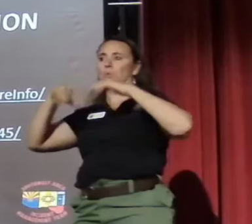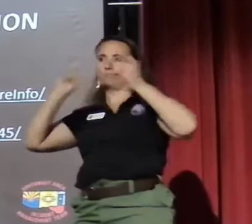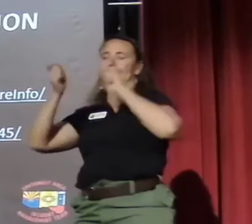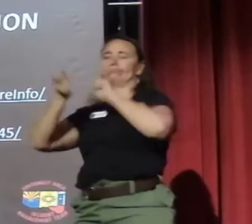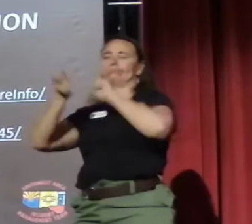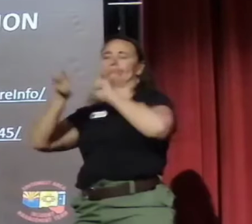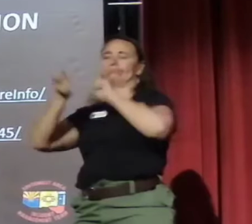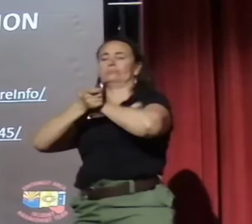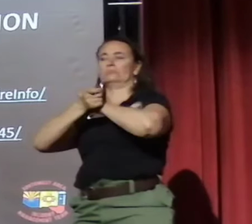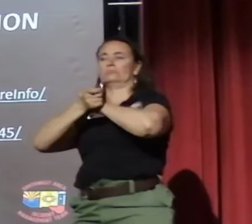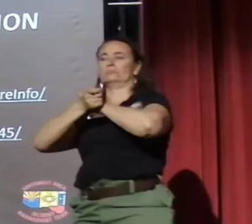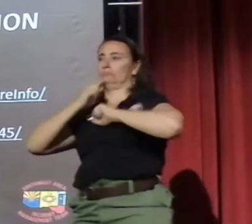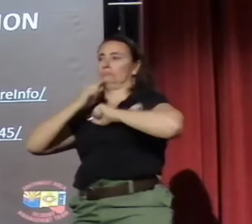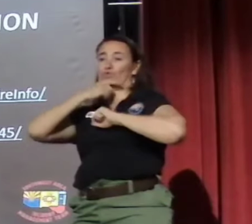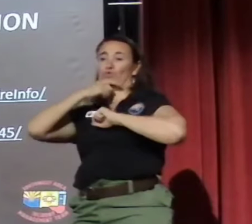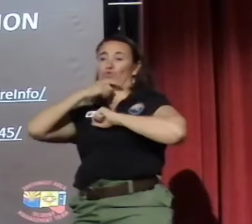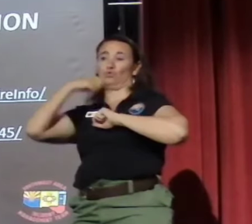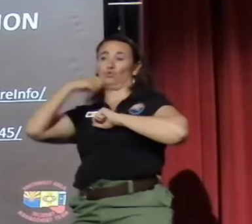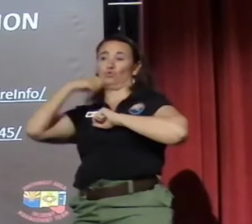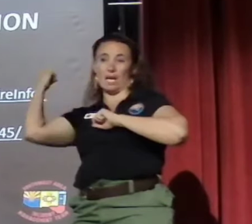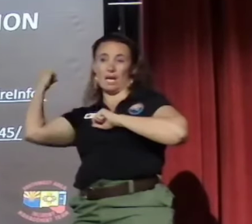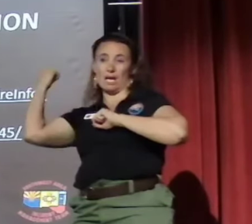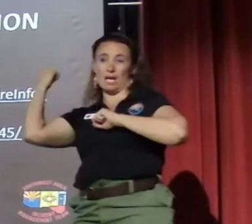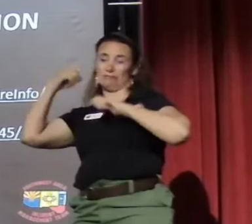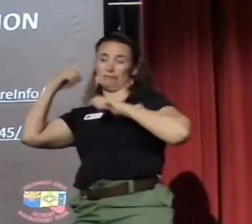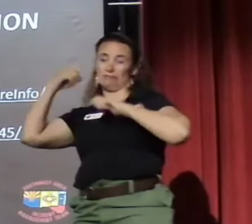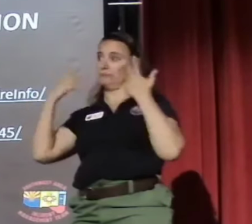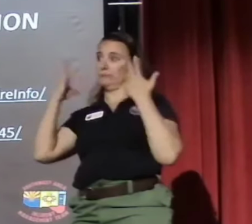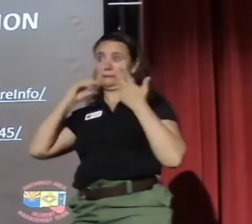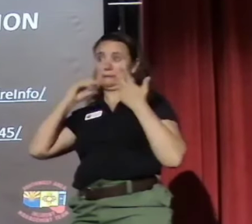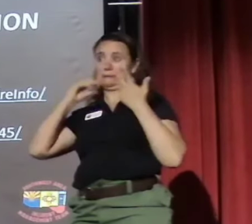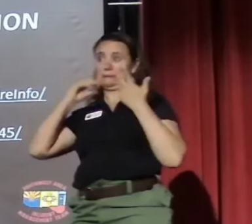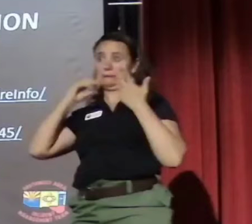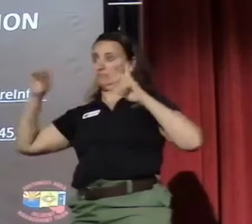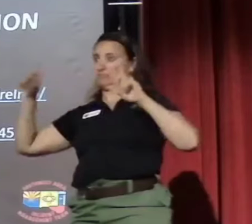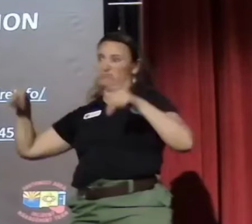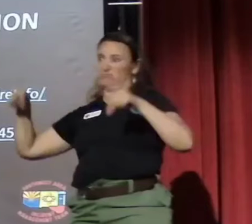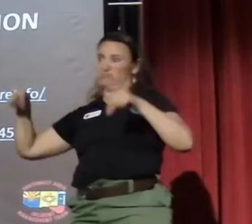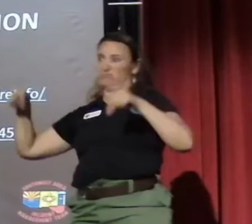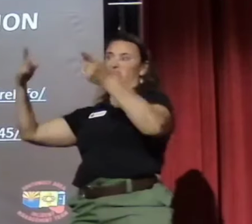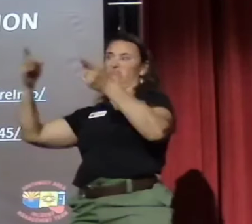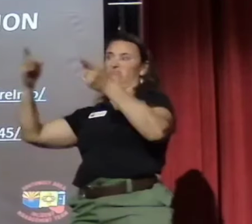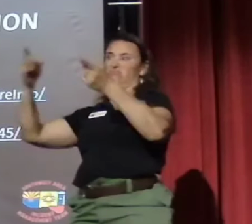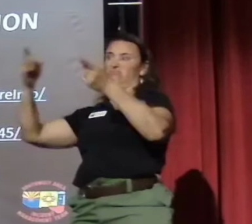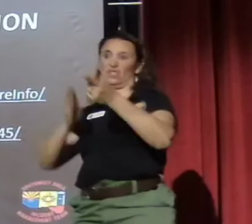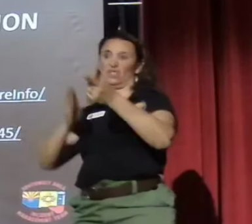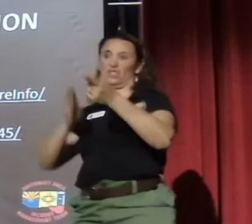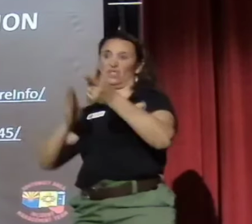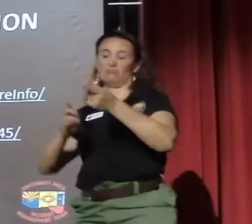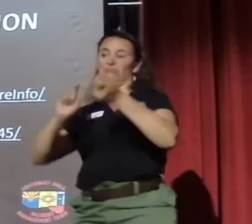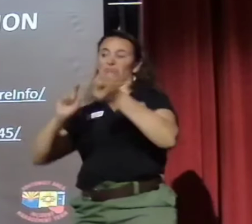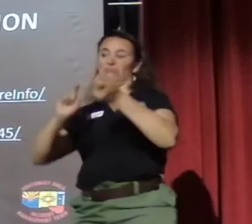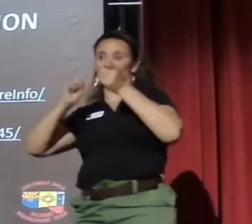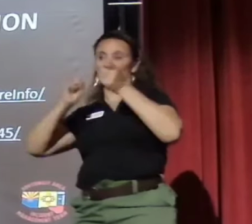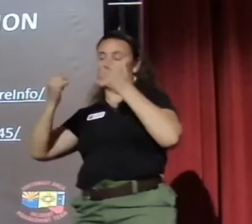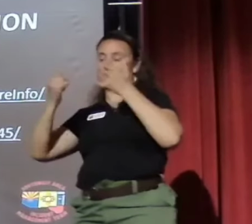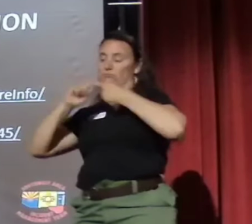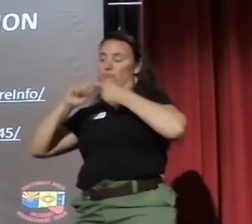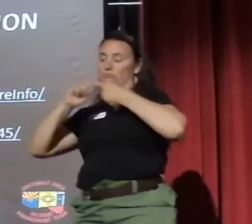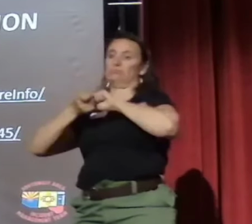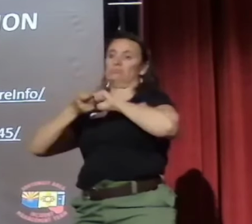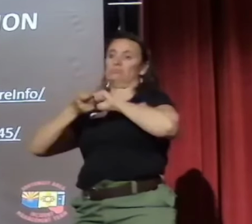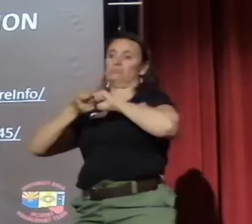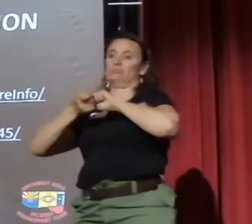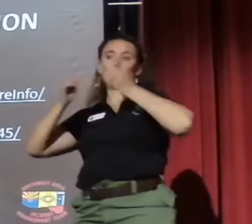Nobody's experienced this ever before. And it's very succinct, it's very dynamic, and we have to pivot. Right now, there is no